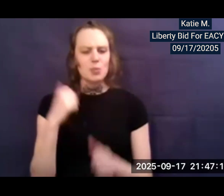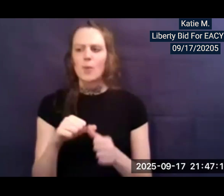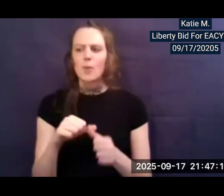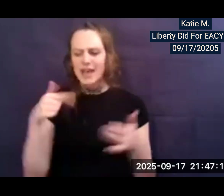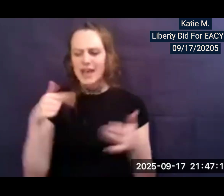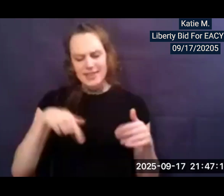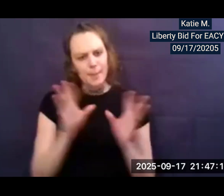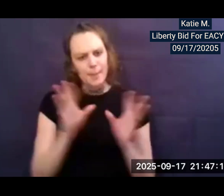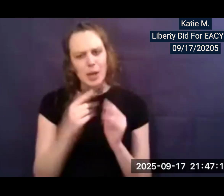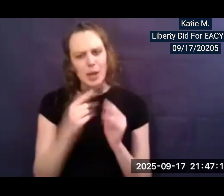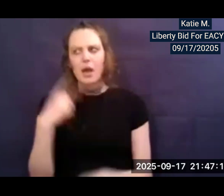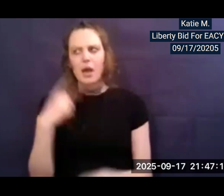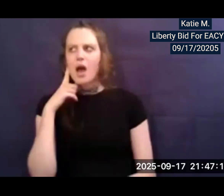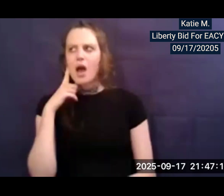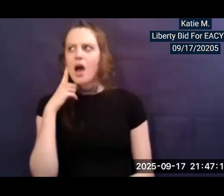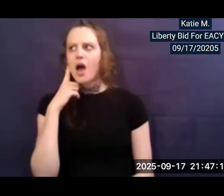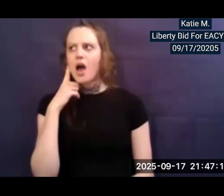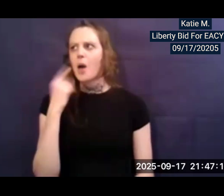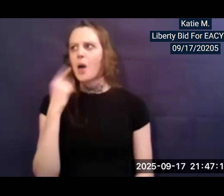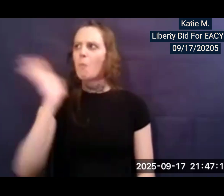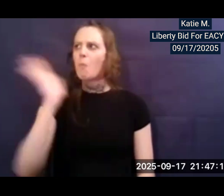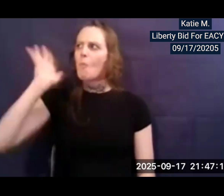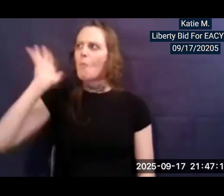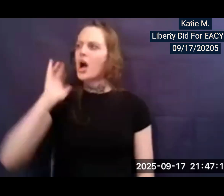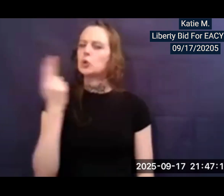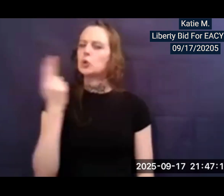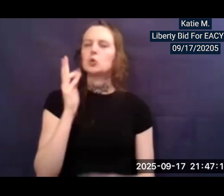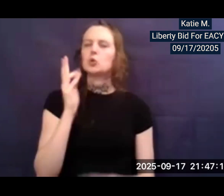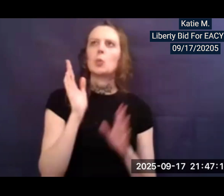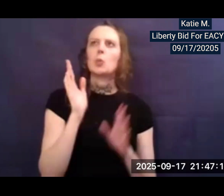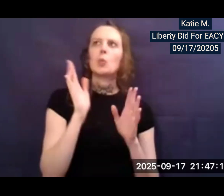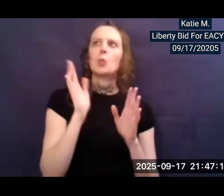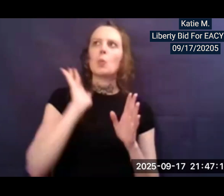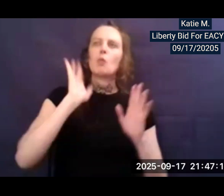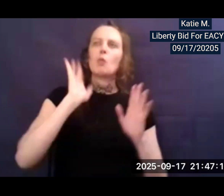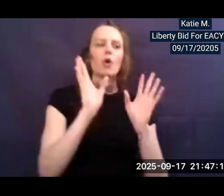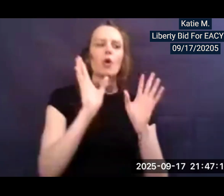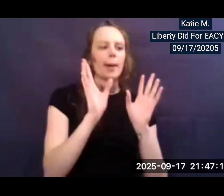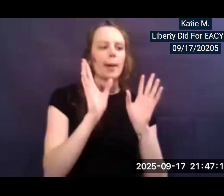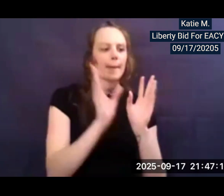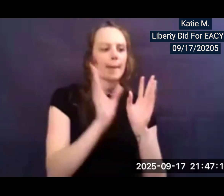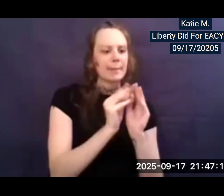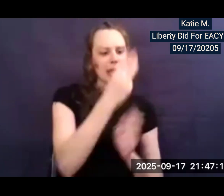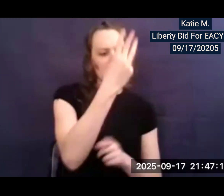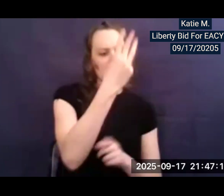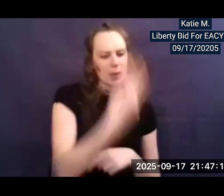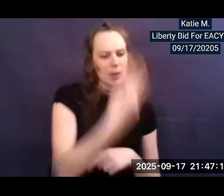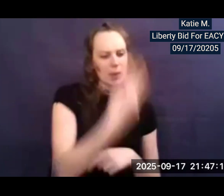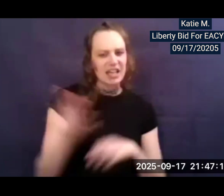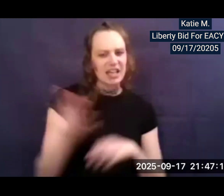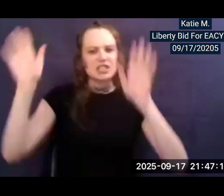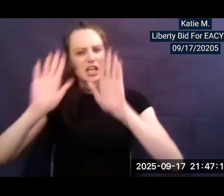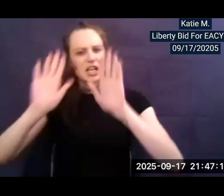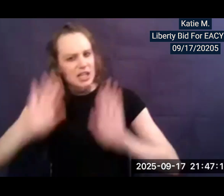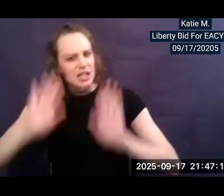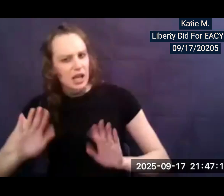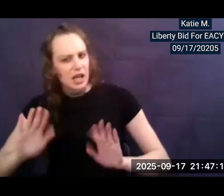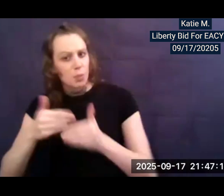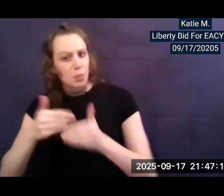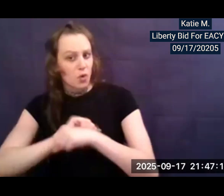just used to meet like Wednesday and Sunday, I think, or Monday, and pre-COVID, yeah. And then when COVID